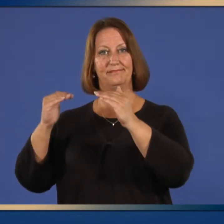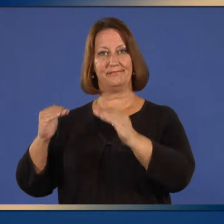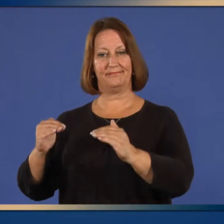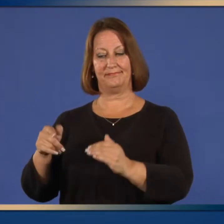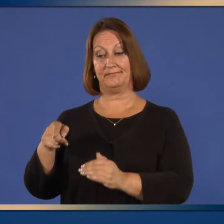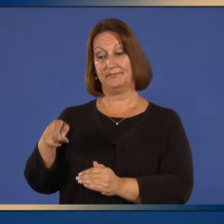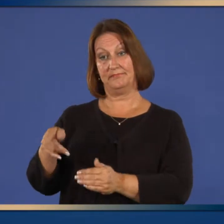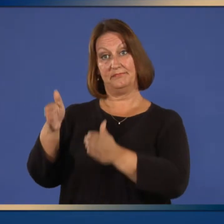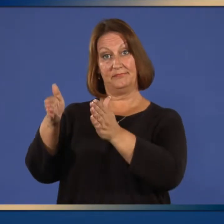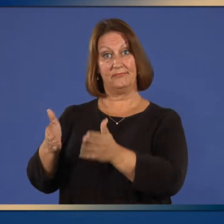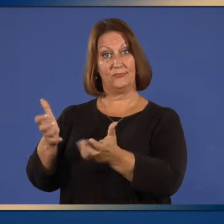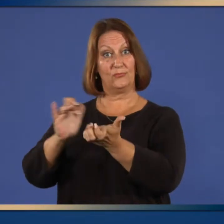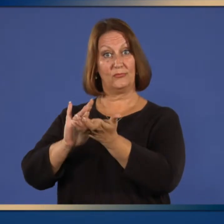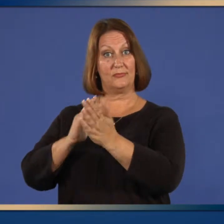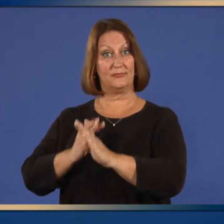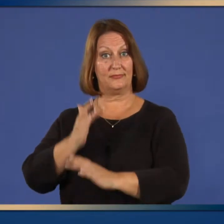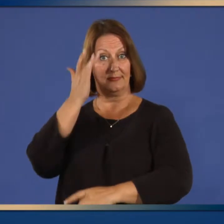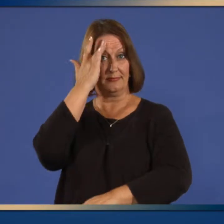5.